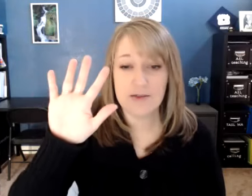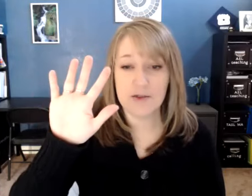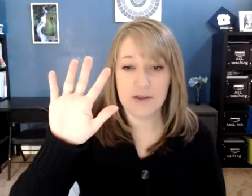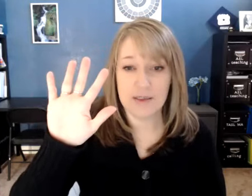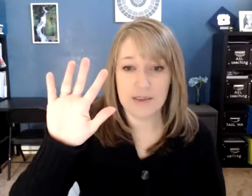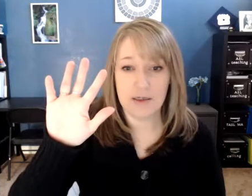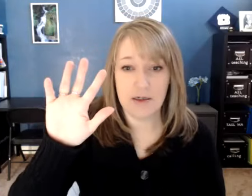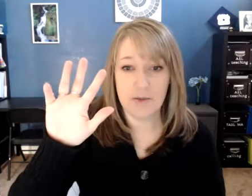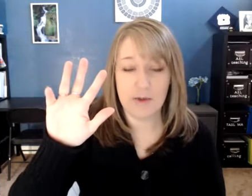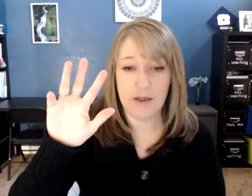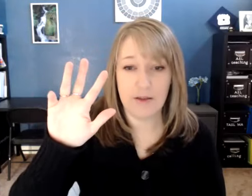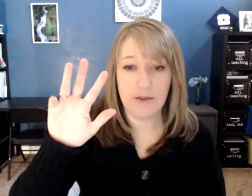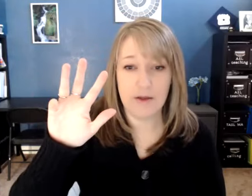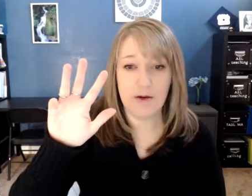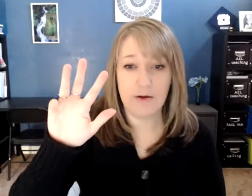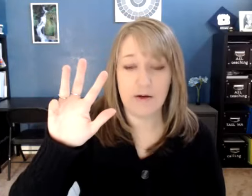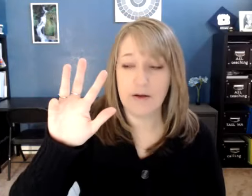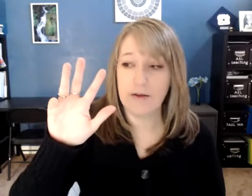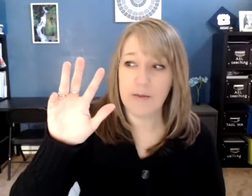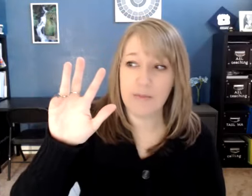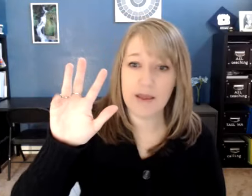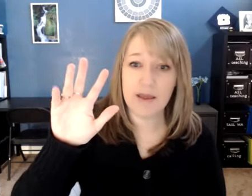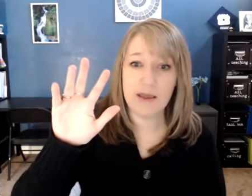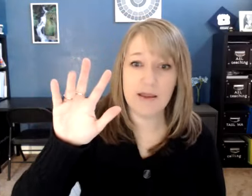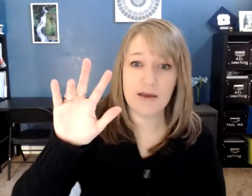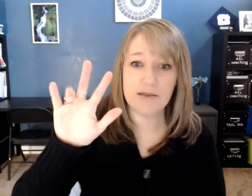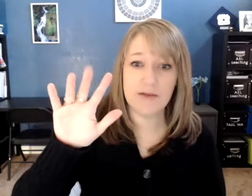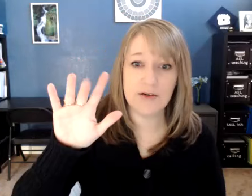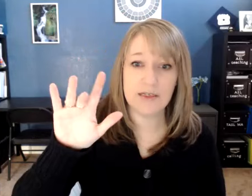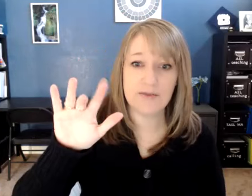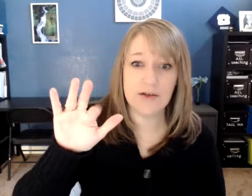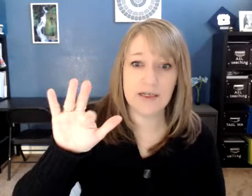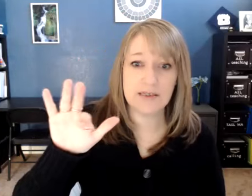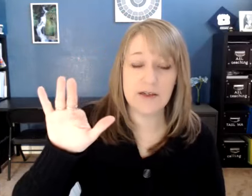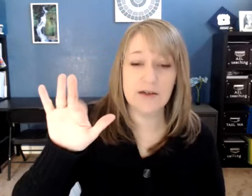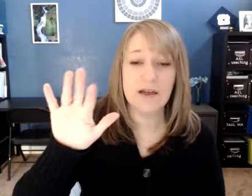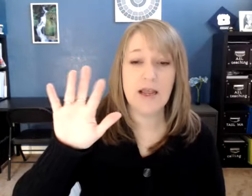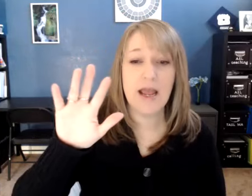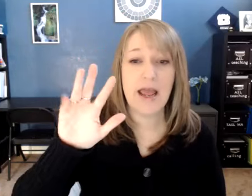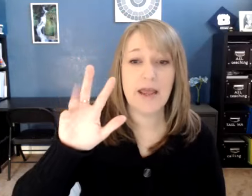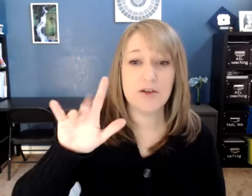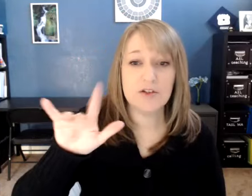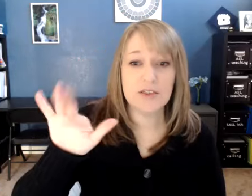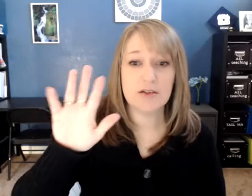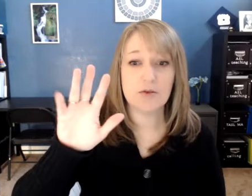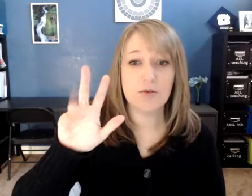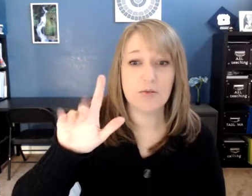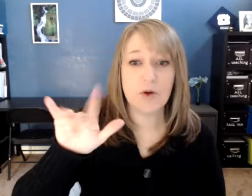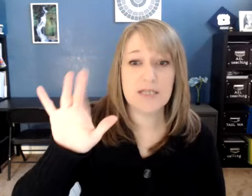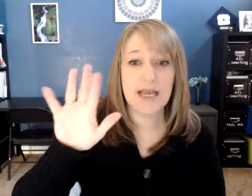So you're going to start with your pinky, then next finger, next finger, next finger, and you just rotate